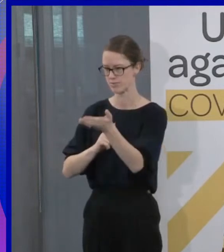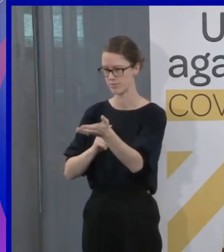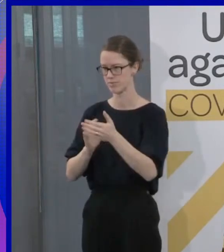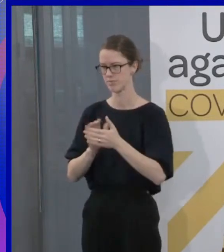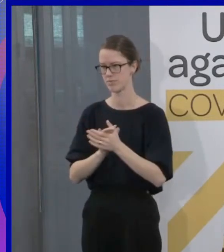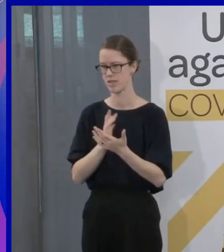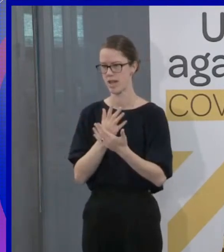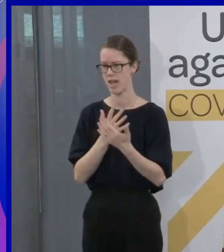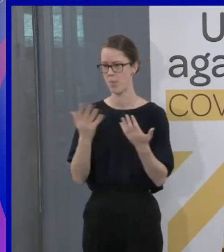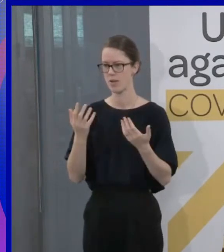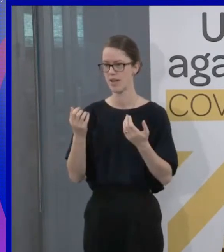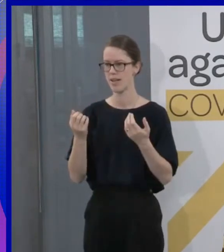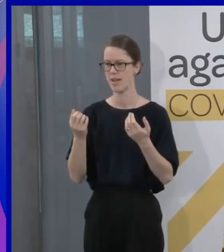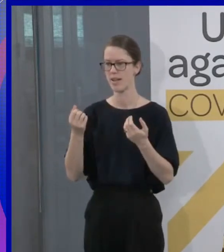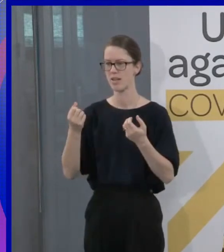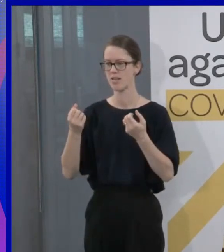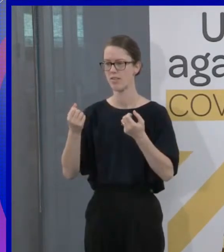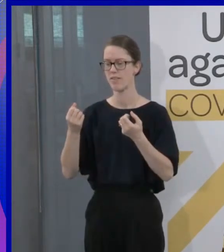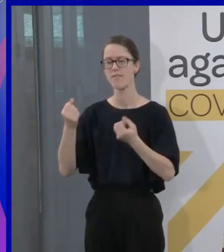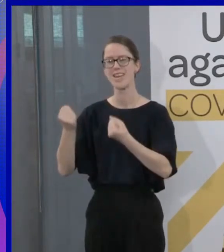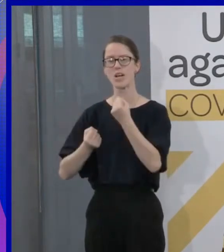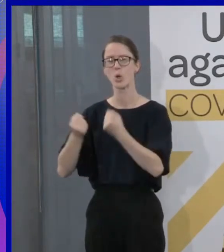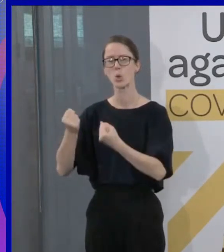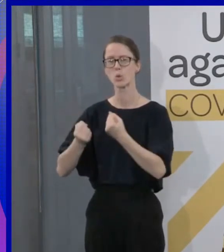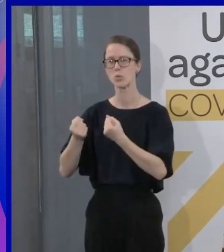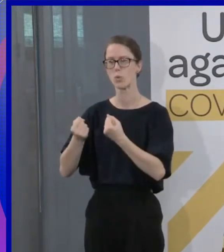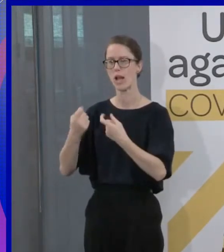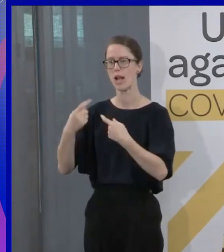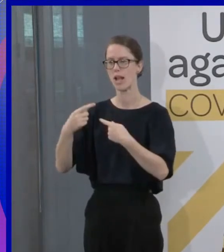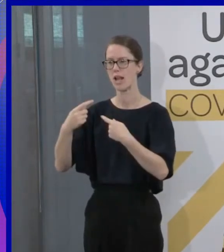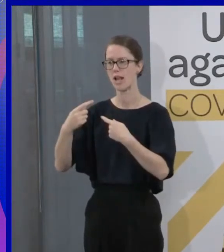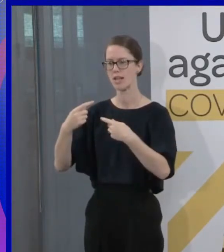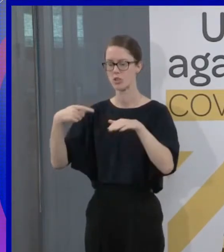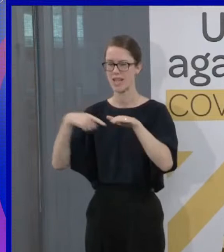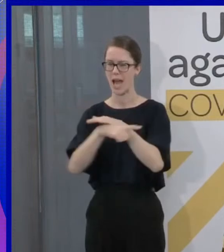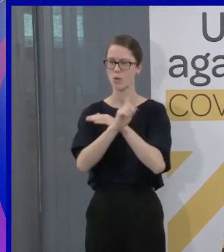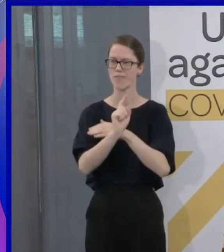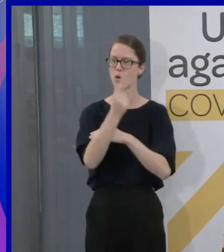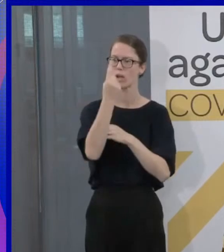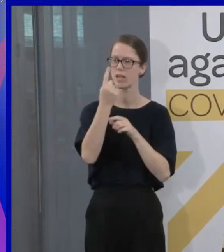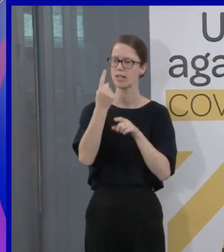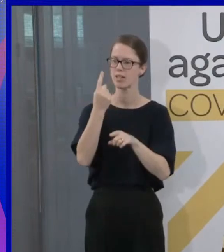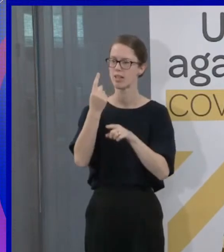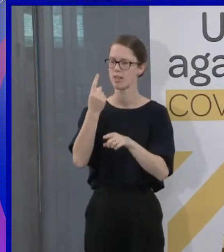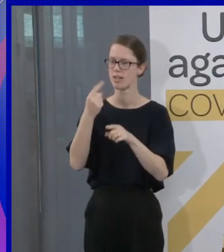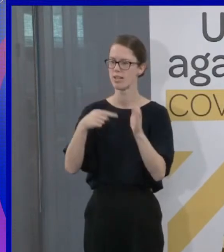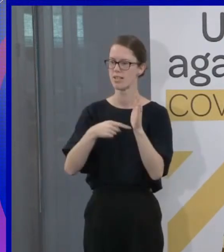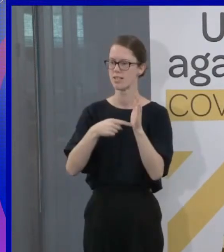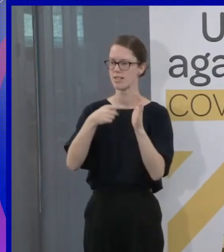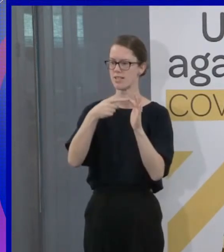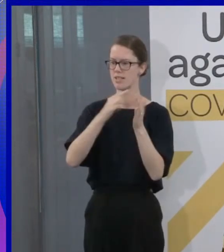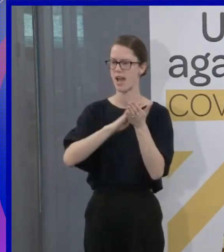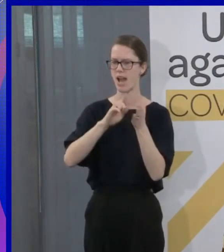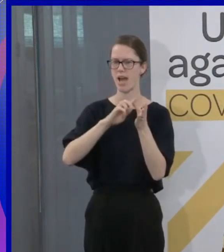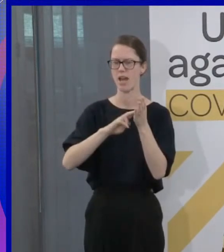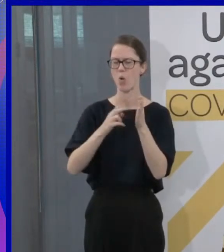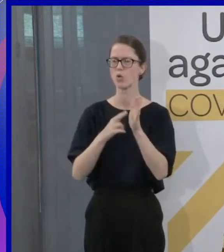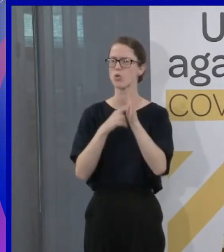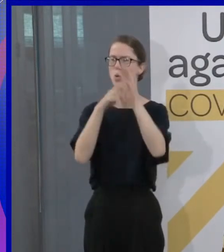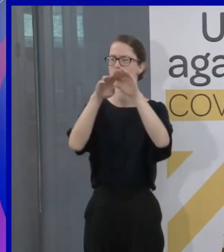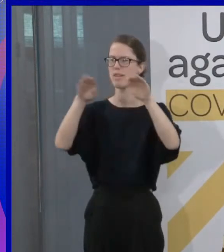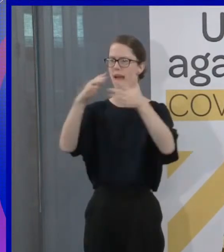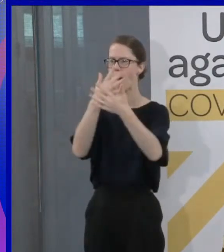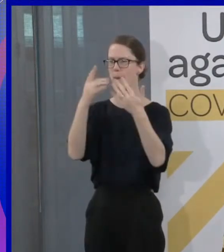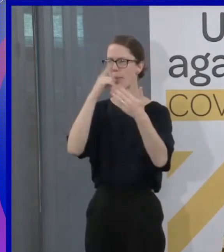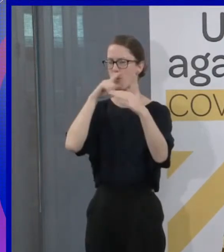you know how many vehicles were able to get through some of those checkpoints leaving Auckland, particularly around Te Hana and going up to Northland, and do